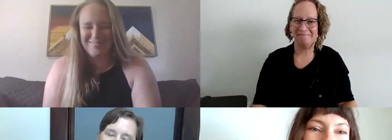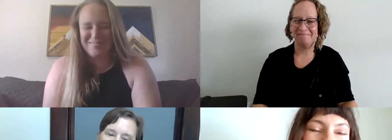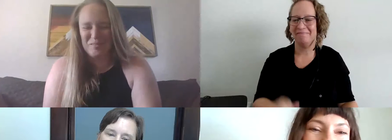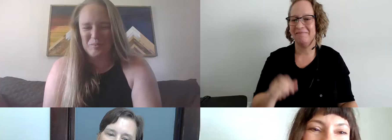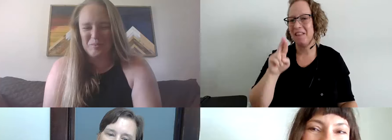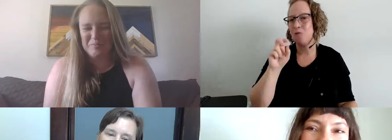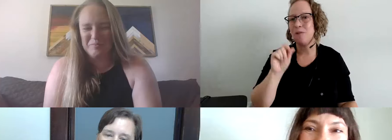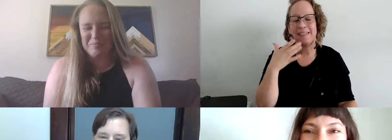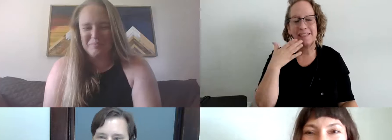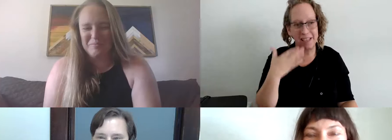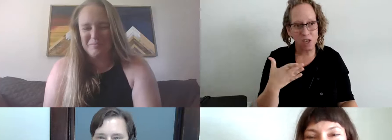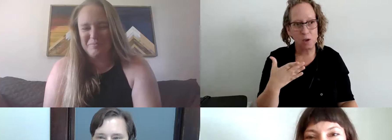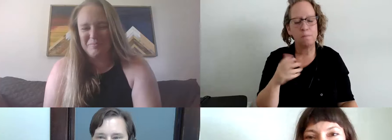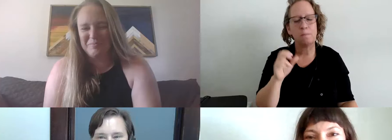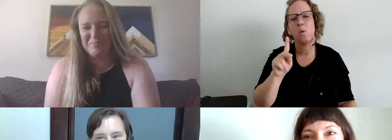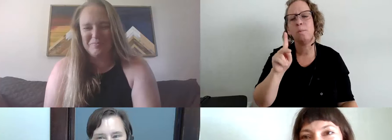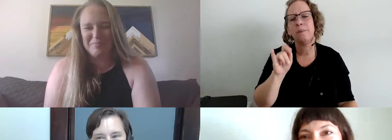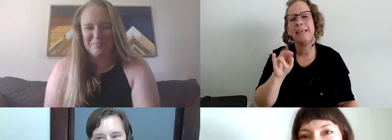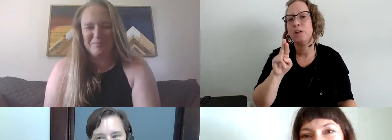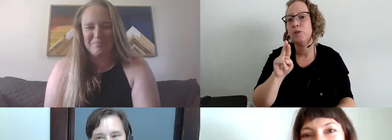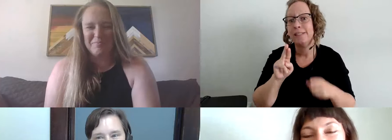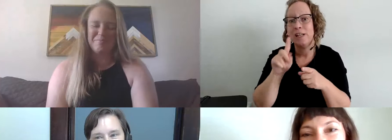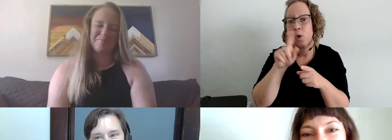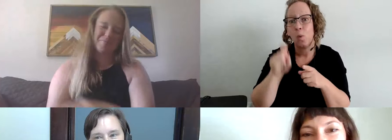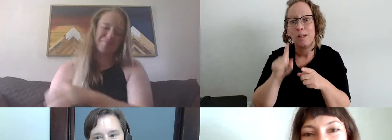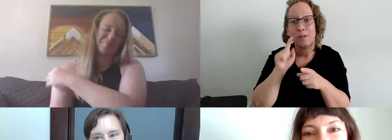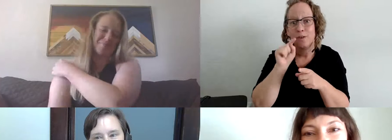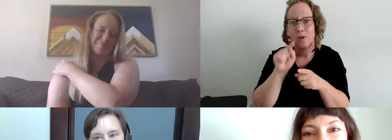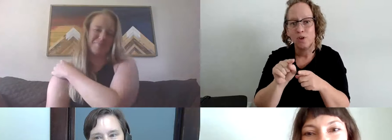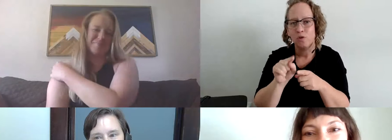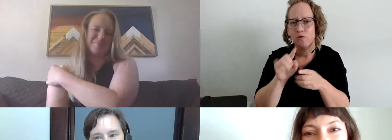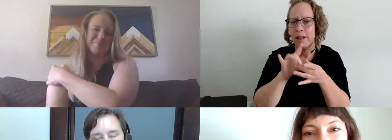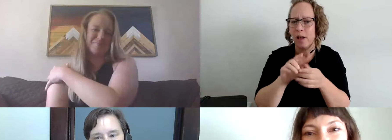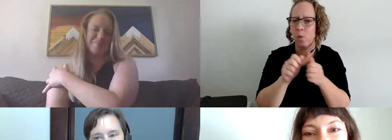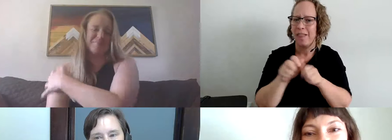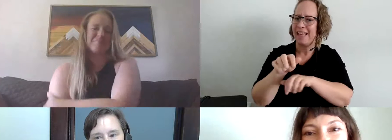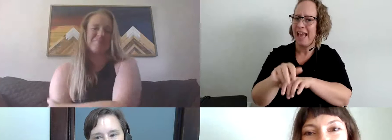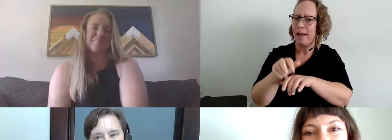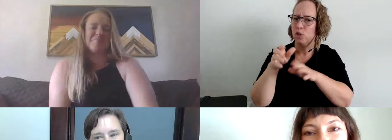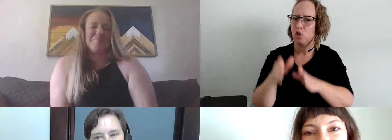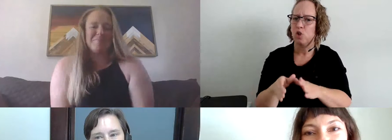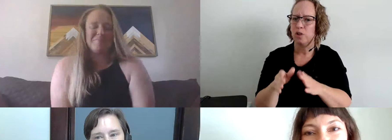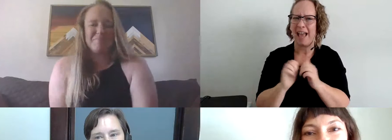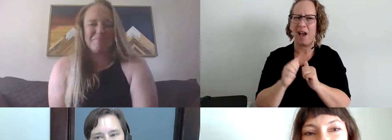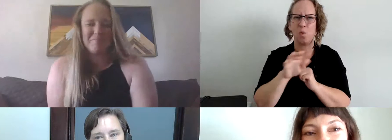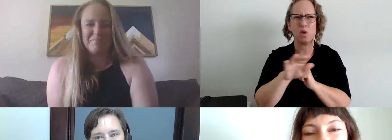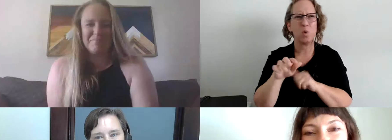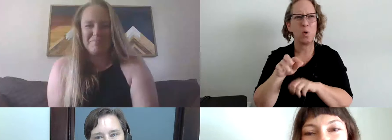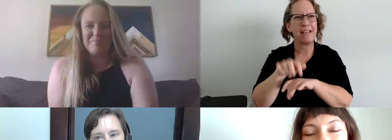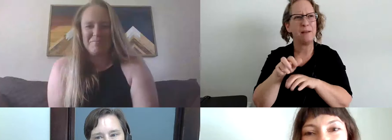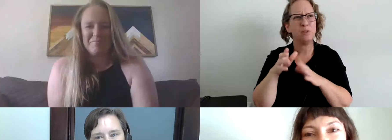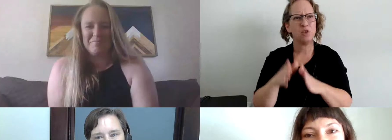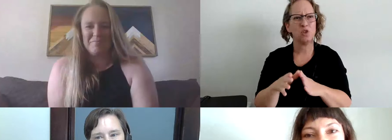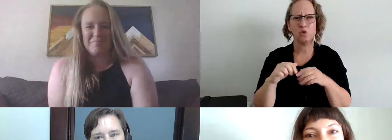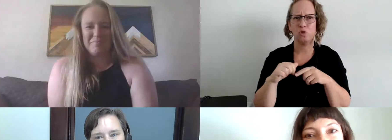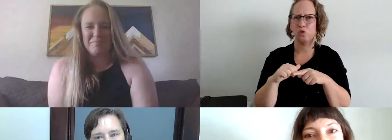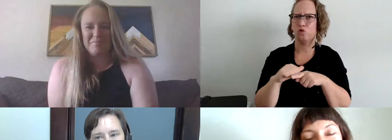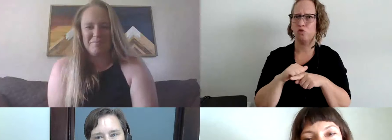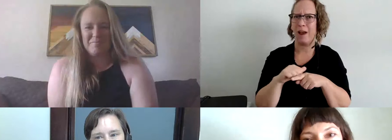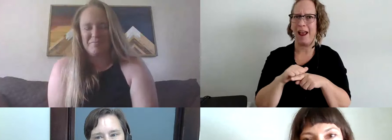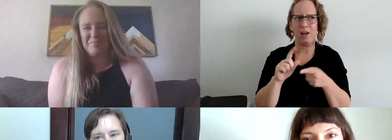Thank you. Kirsten, I have a question for you regarding the captioners. How are your captioners trained